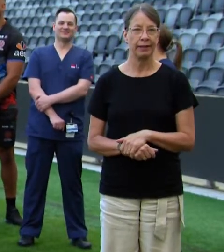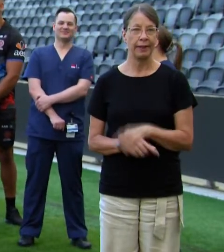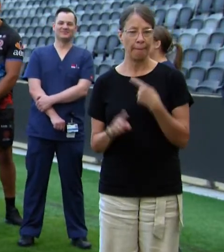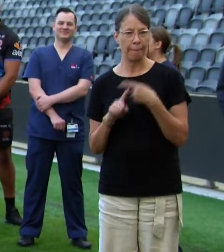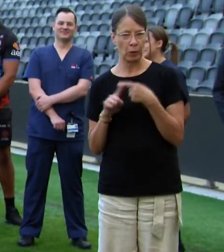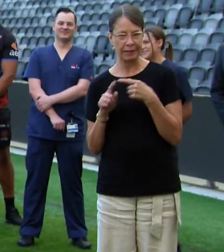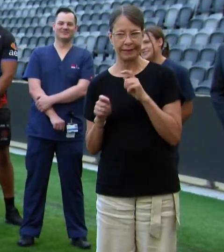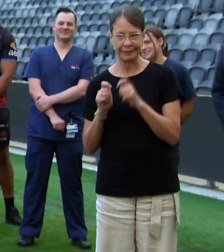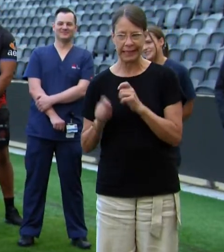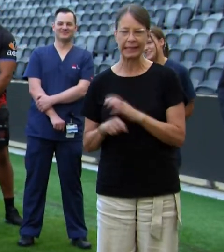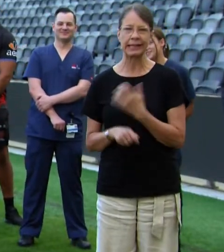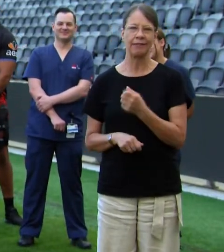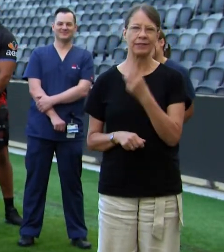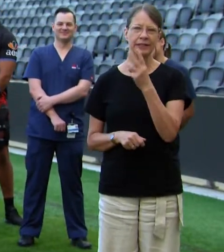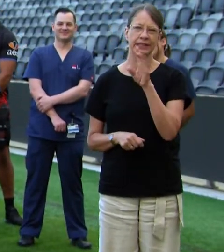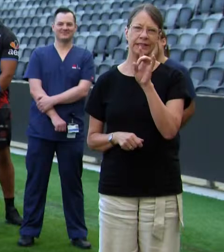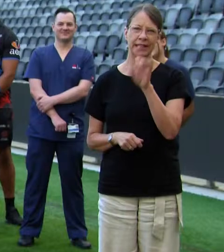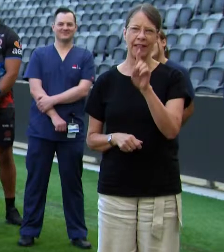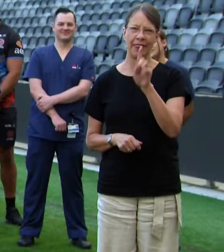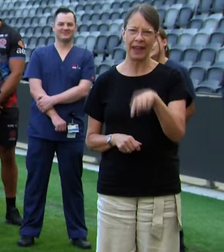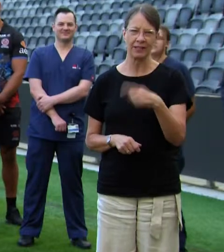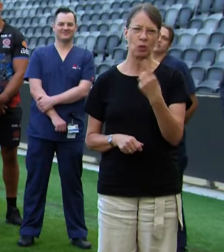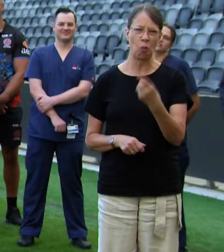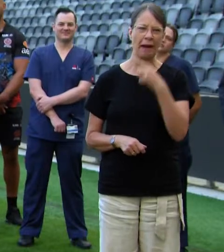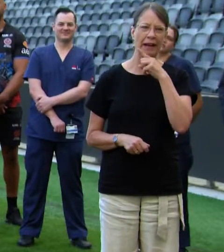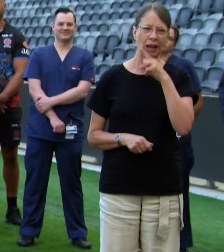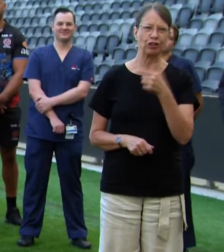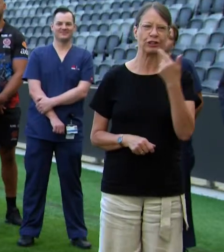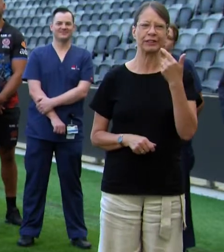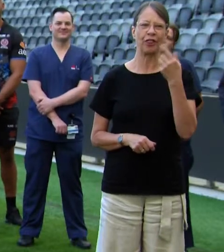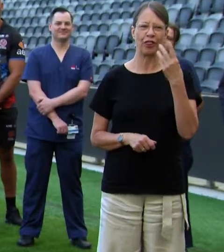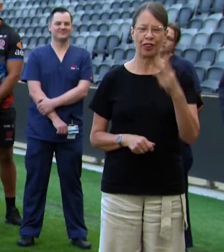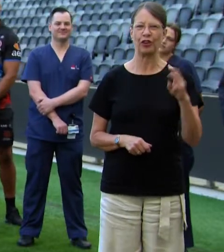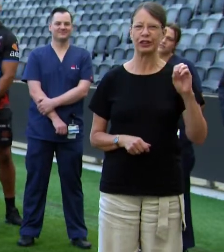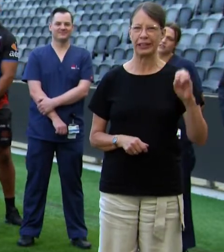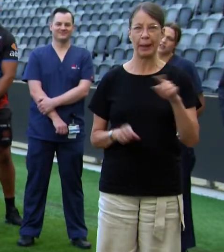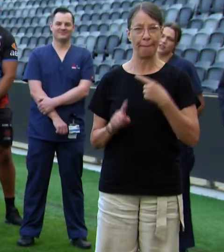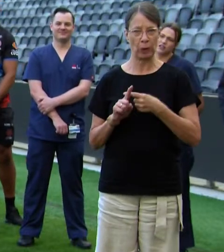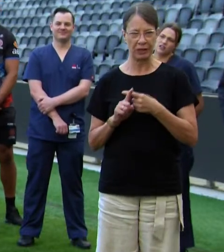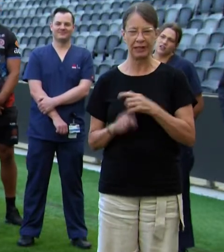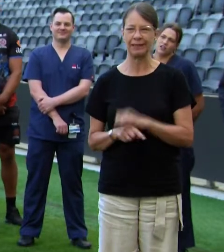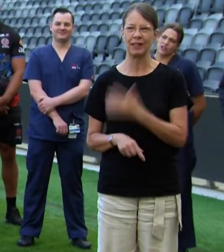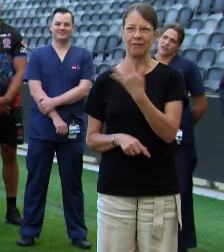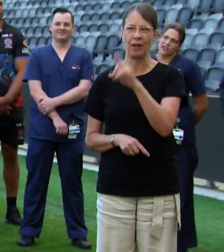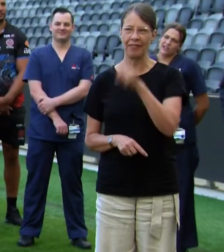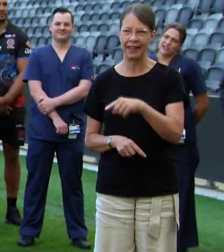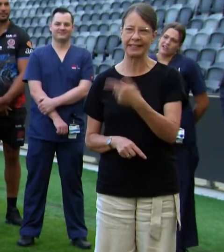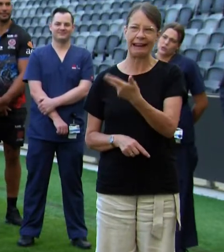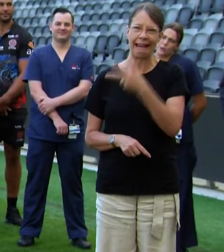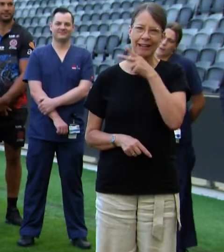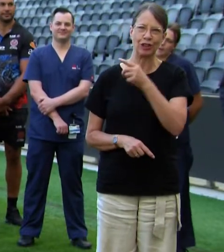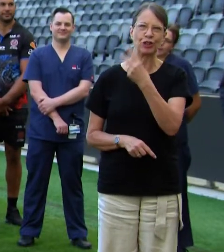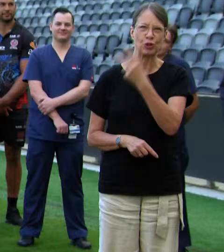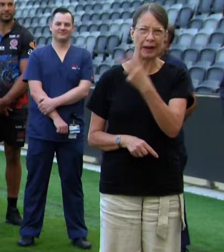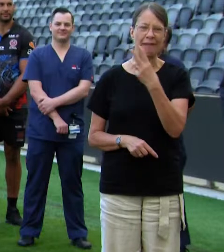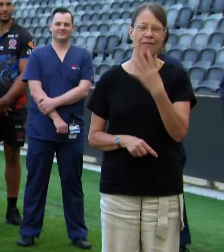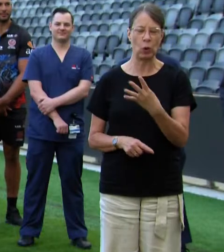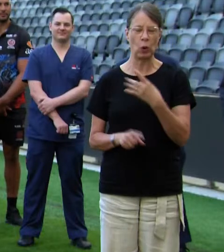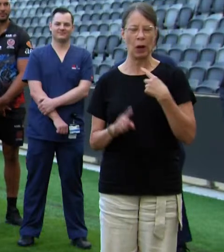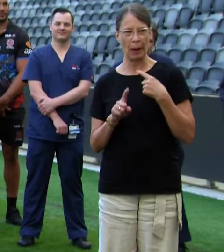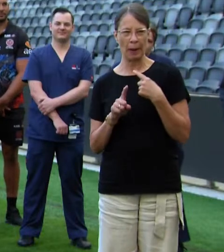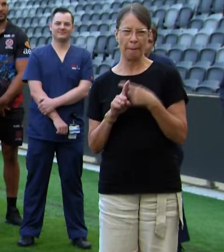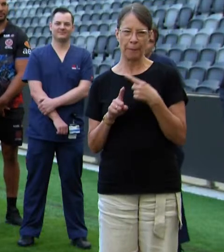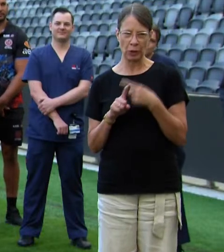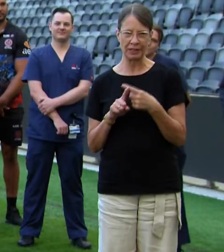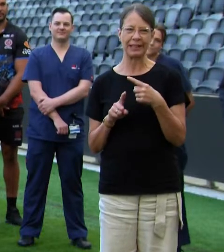we've had 10,130 positive tests returned, including 5,824 positive rapid antigen